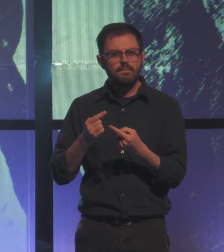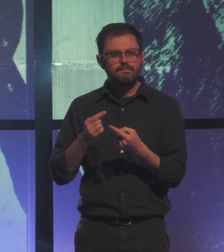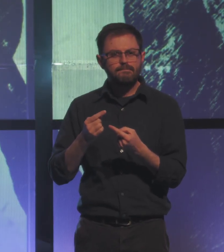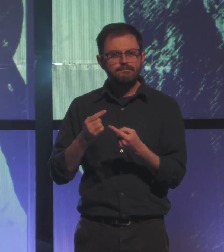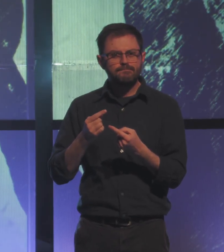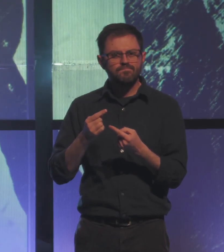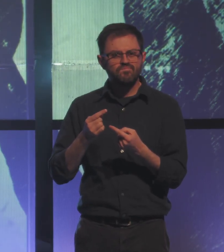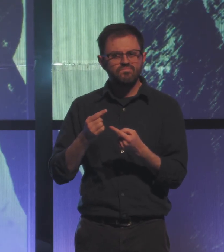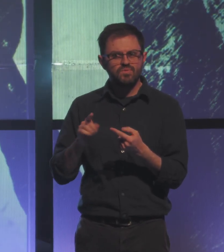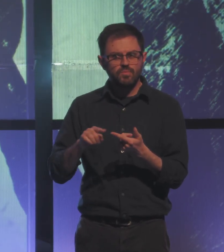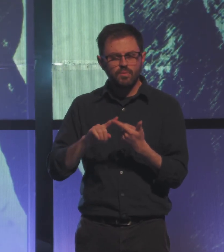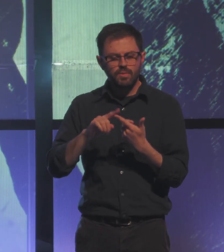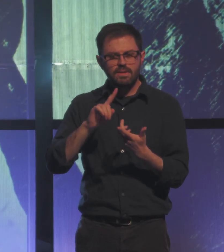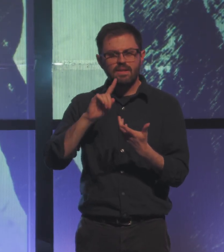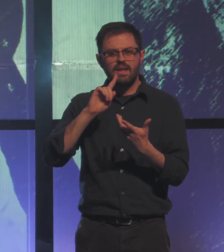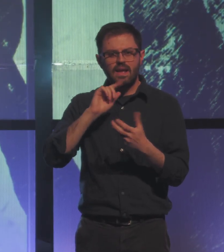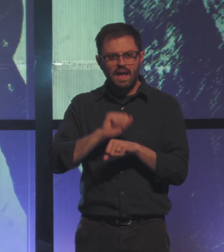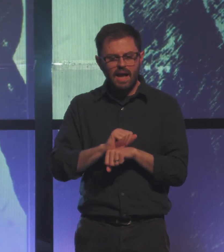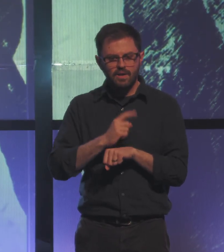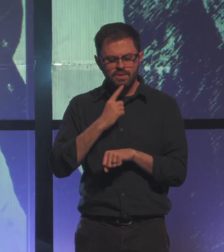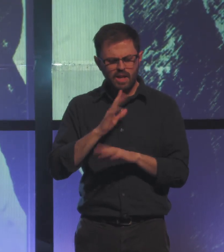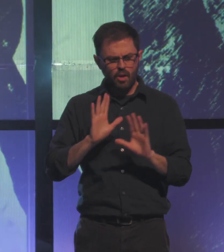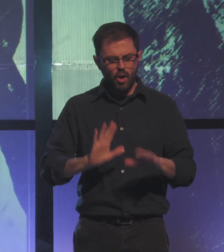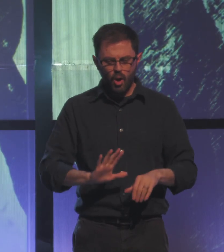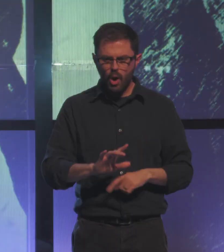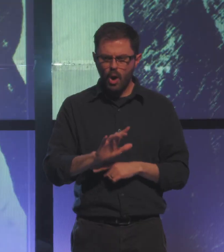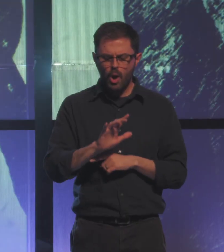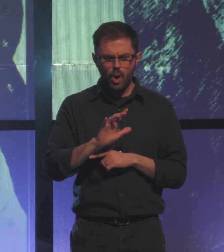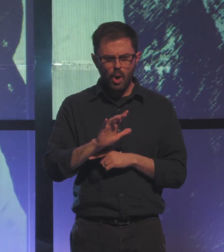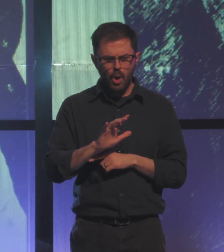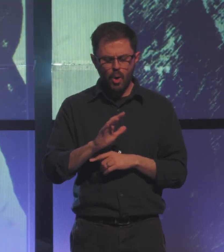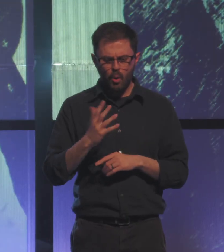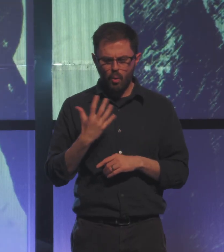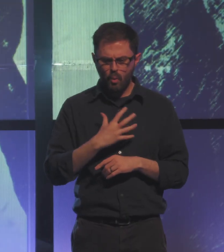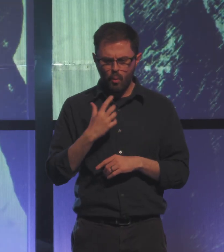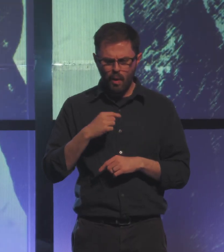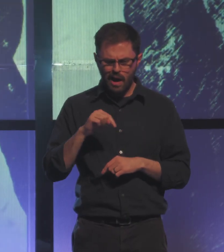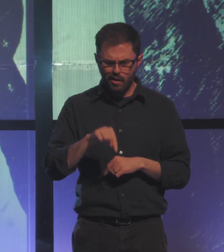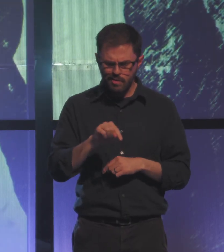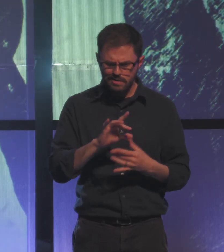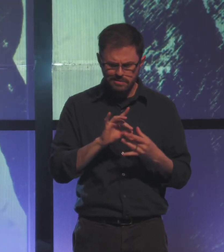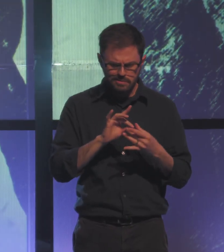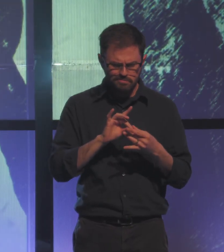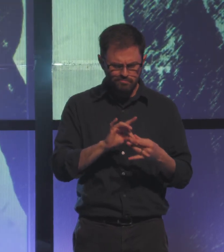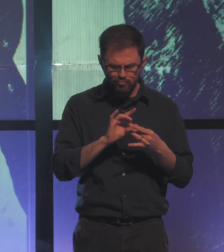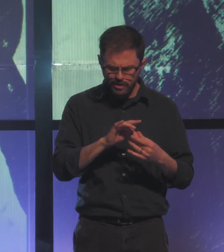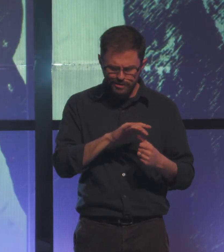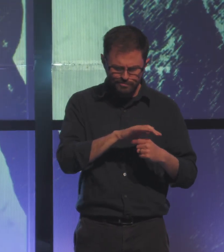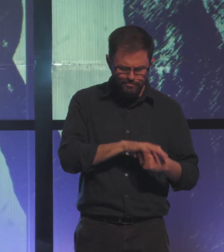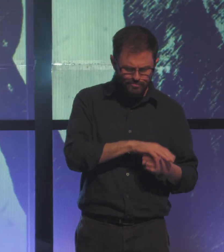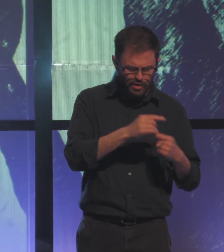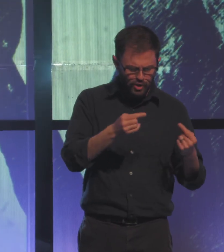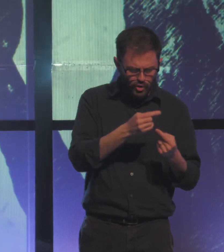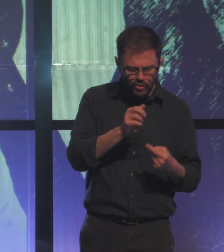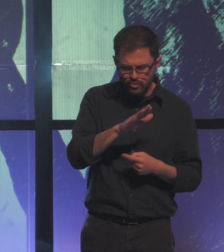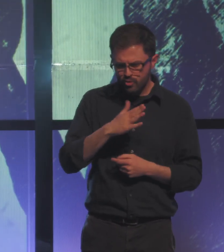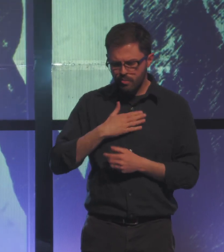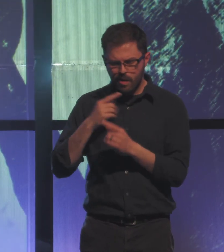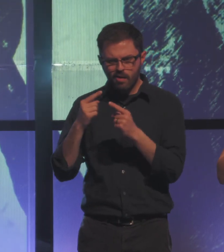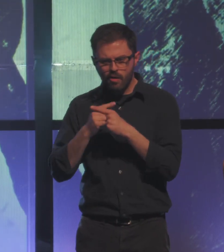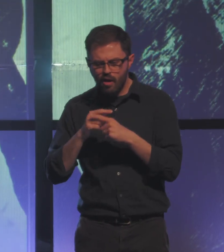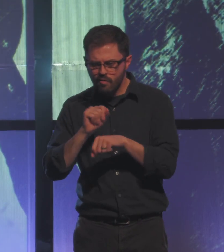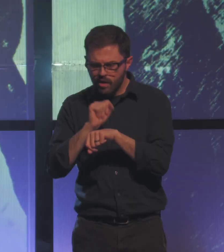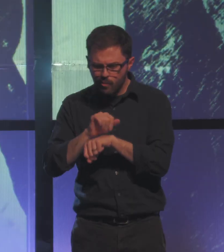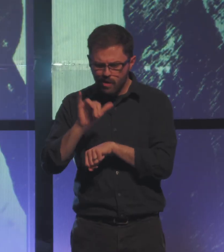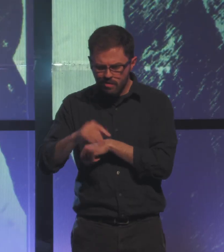this hurts. This tension in my relationship, it hurts. The conflict at work, it hurts.